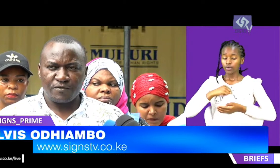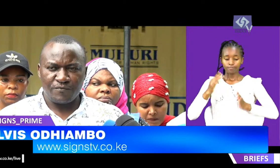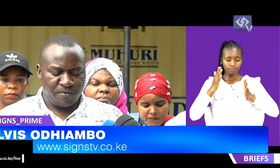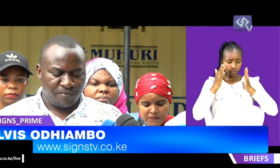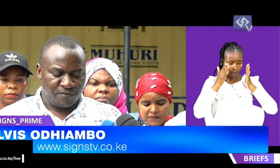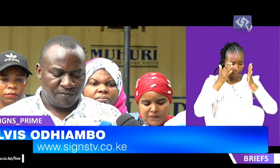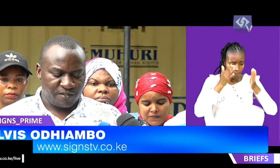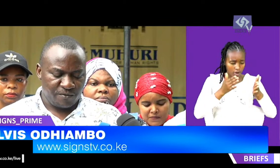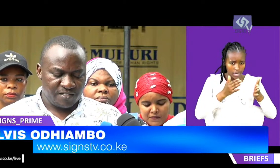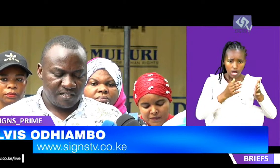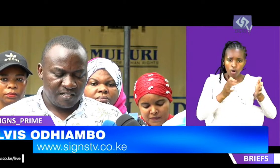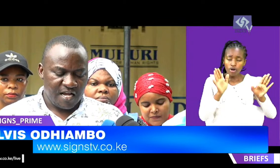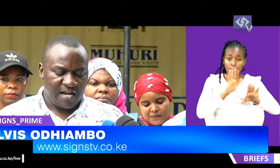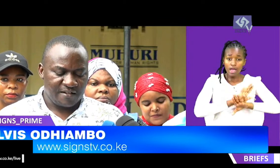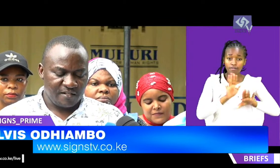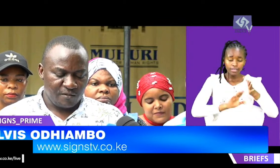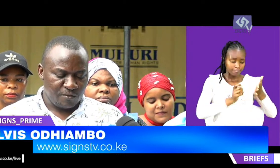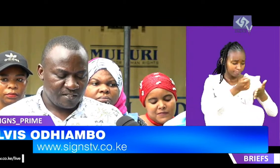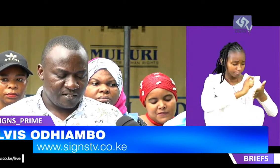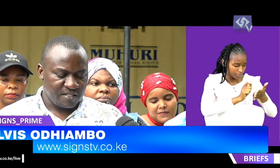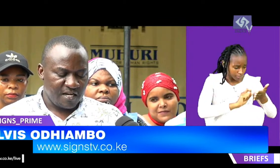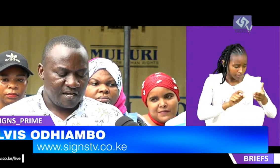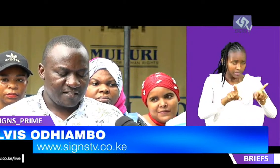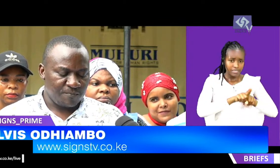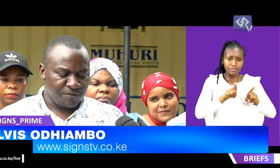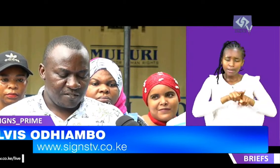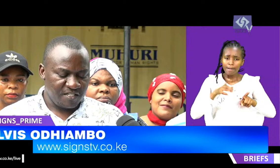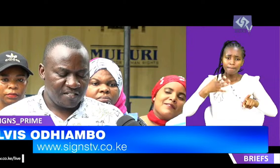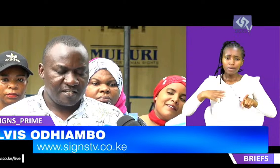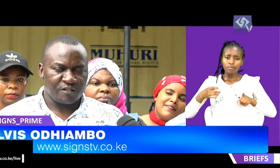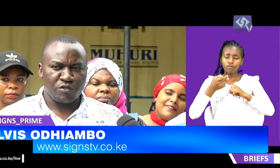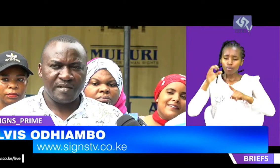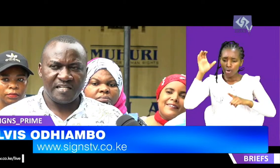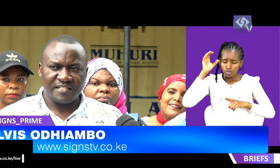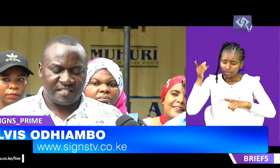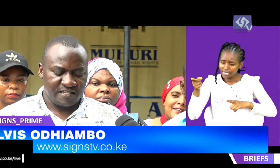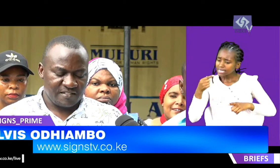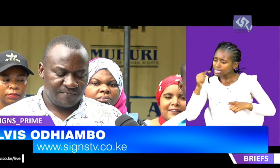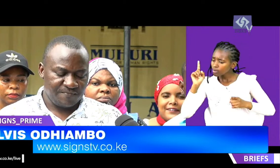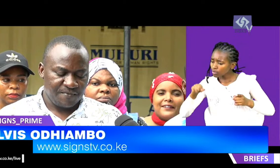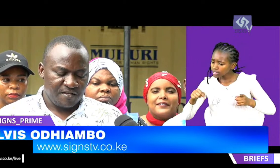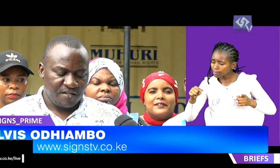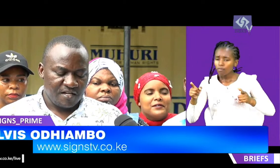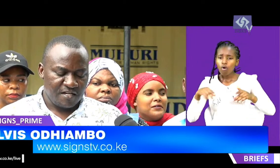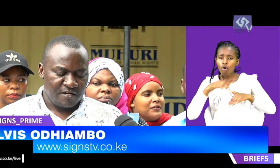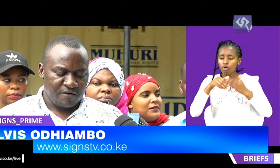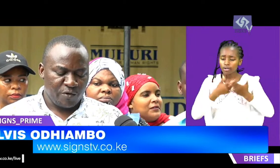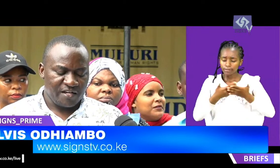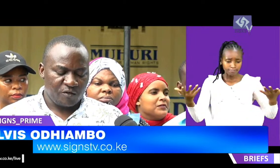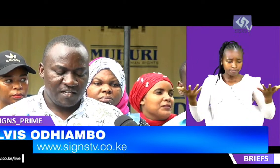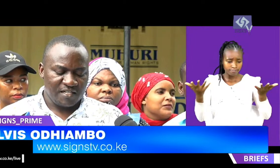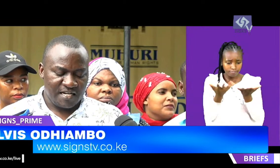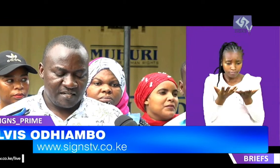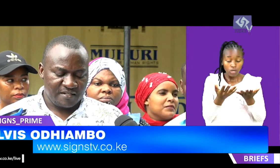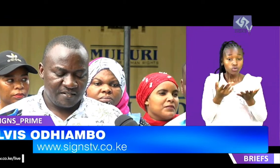of the people of the coast and the laws, and there's a possibility that we may litigate. We have equally done